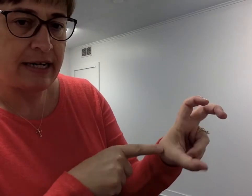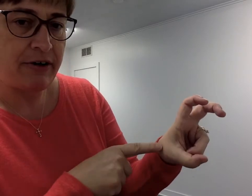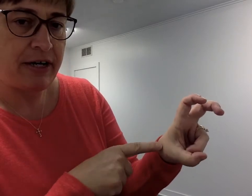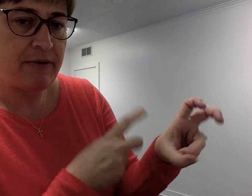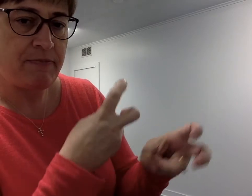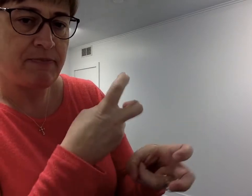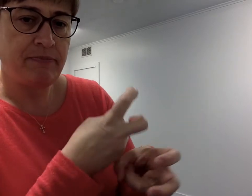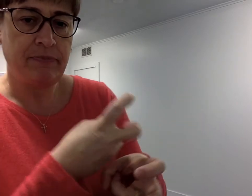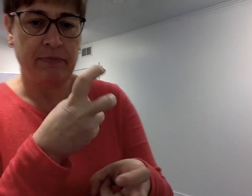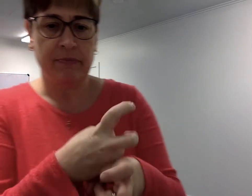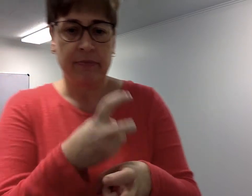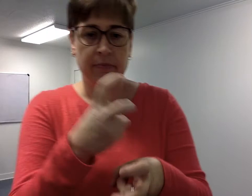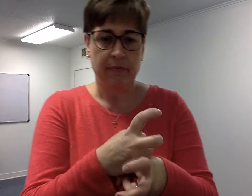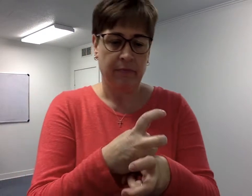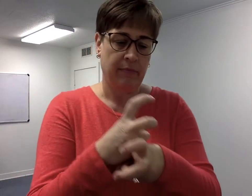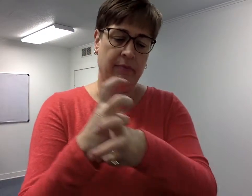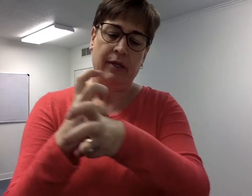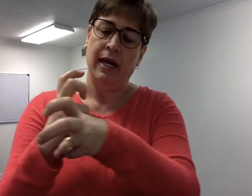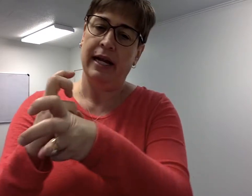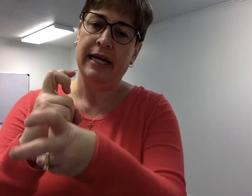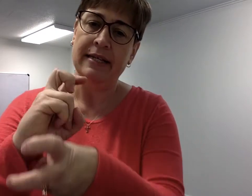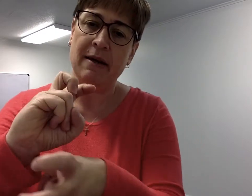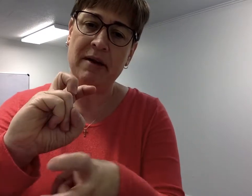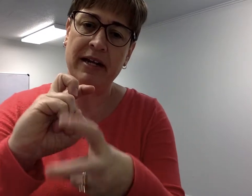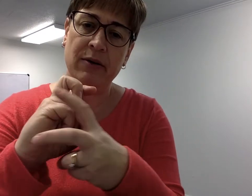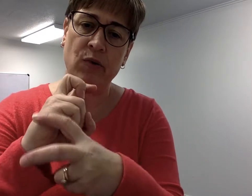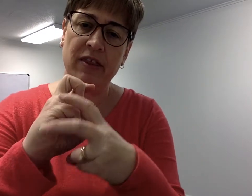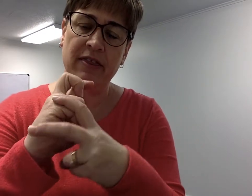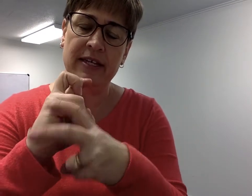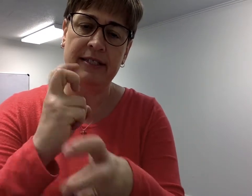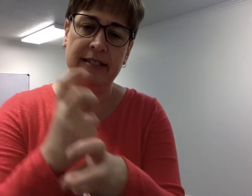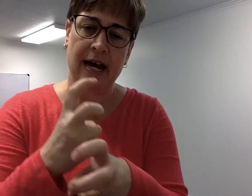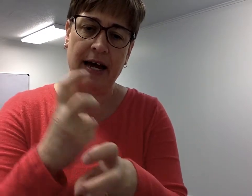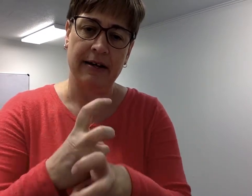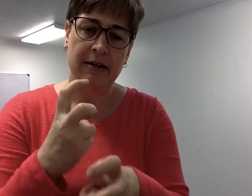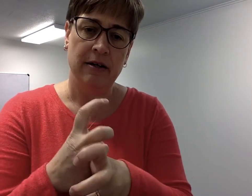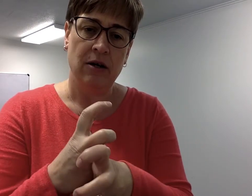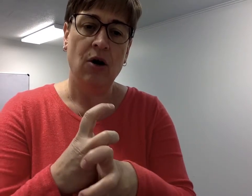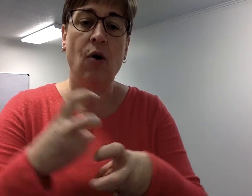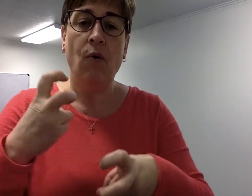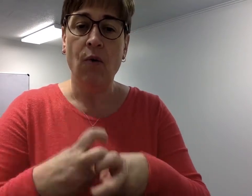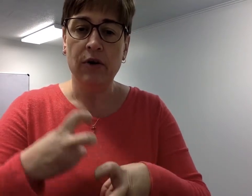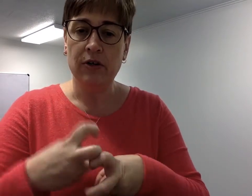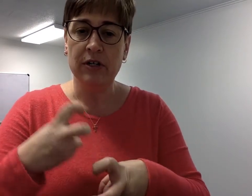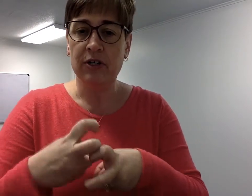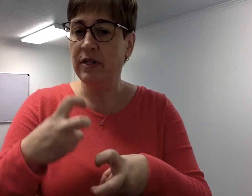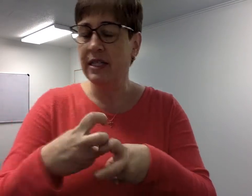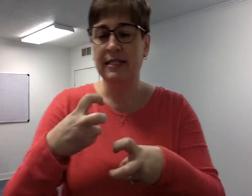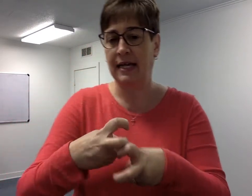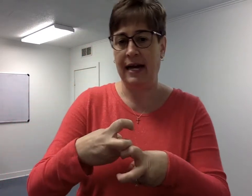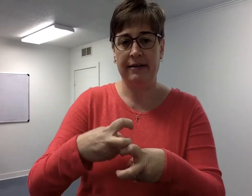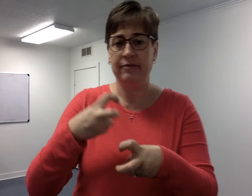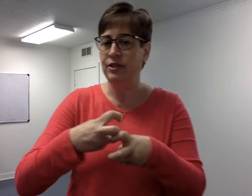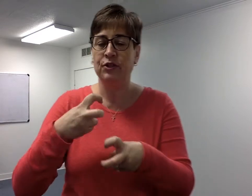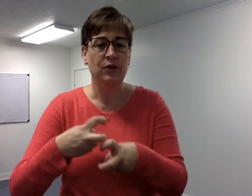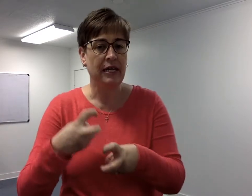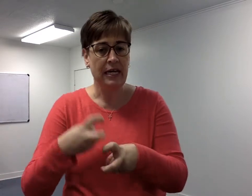area. And I guess I'm hitting with this side. Or you can do it this side. You can do it